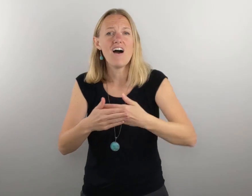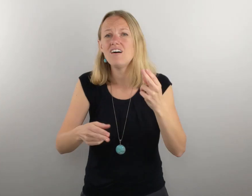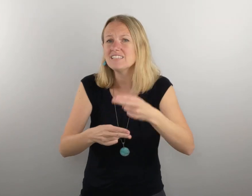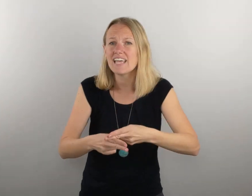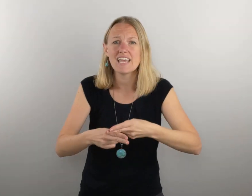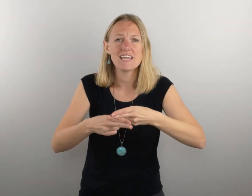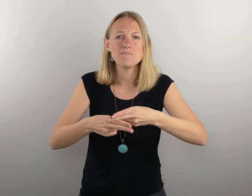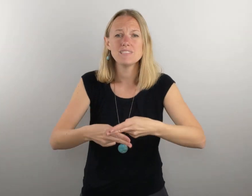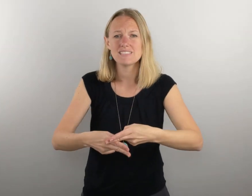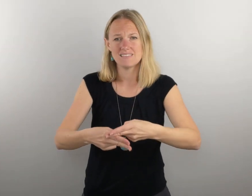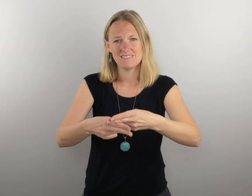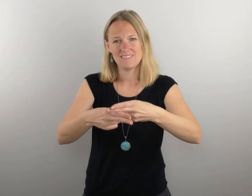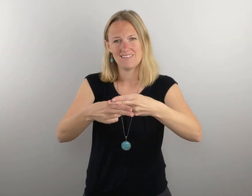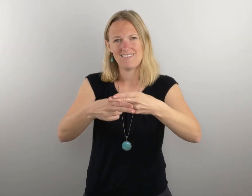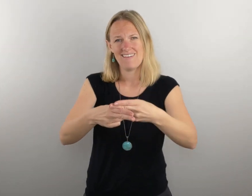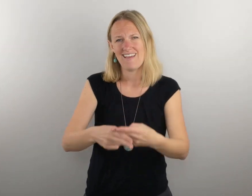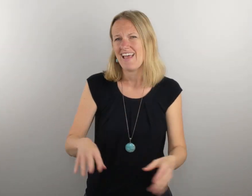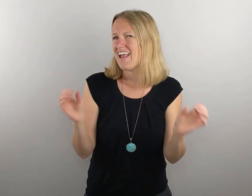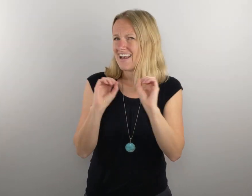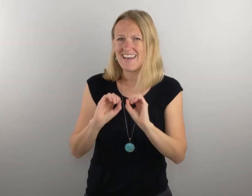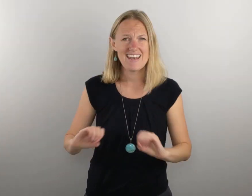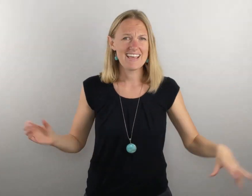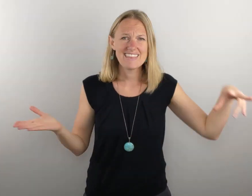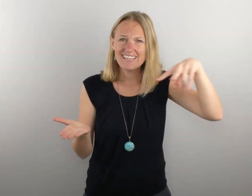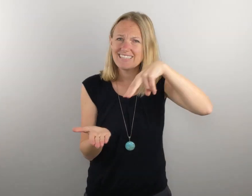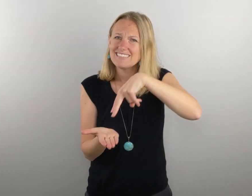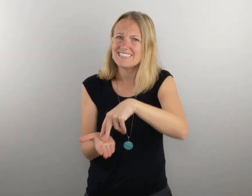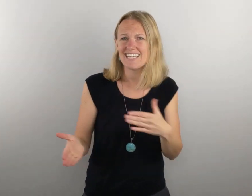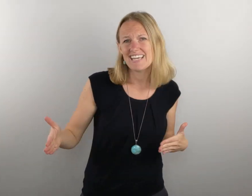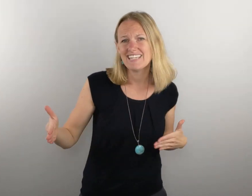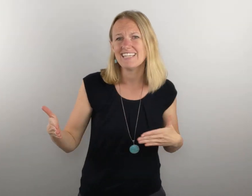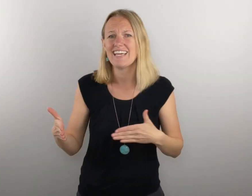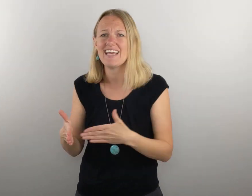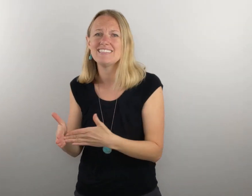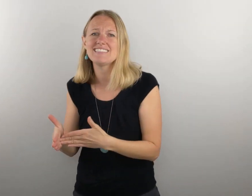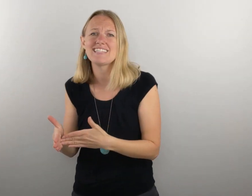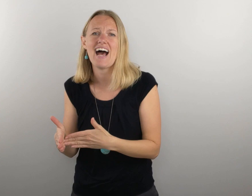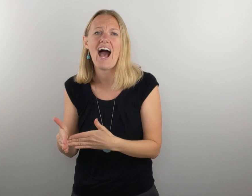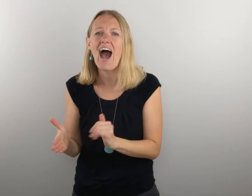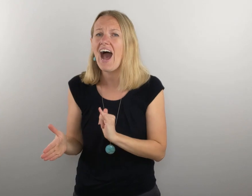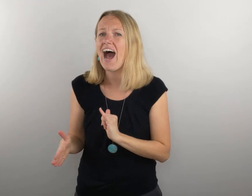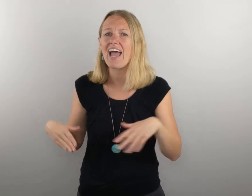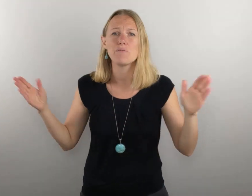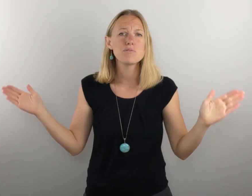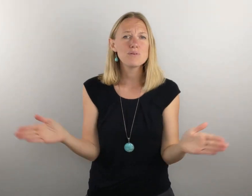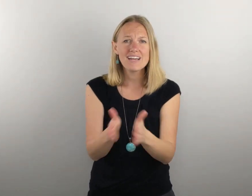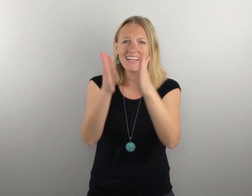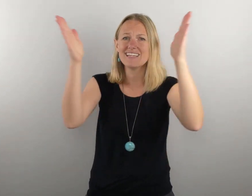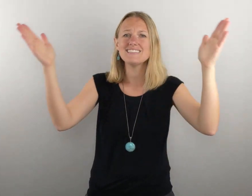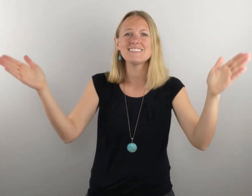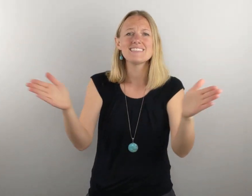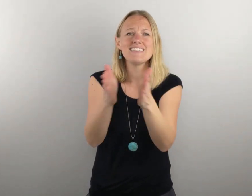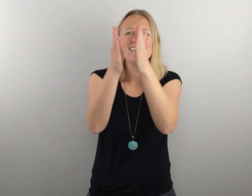all names. Nothing can stand against. I praise,